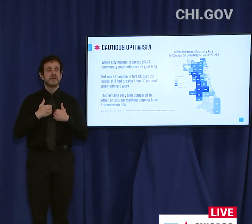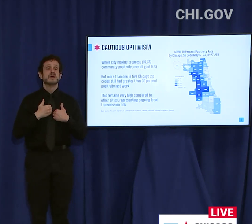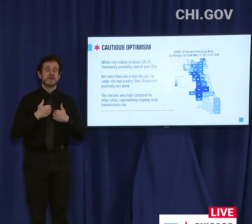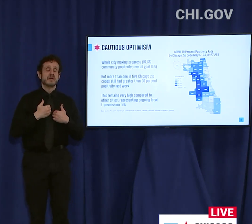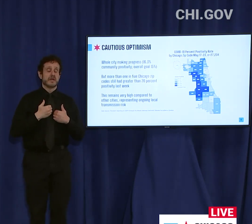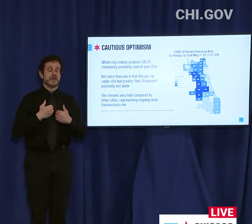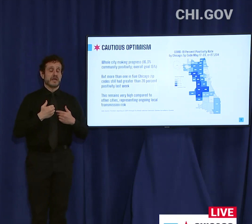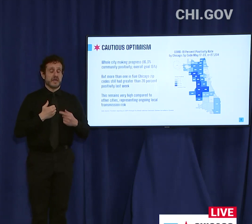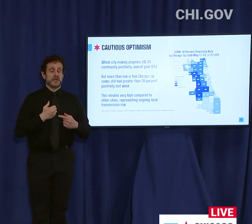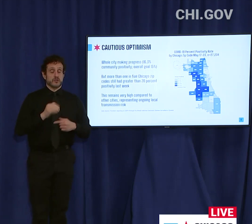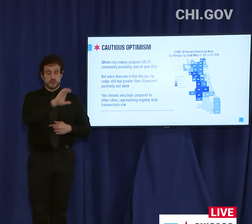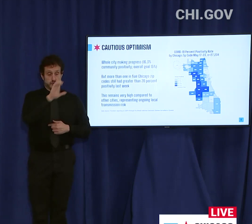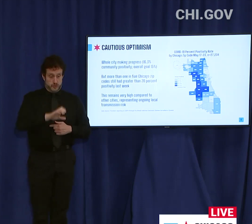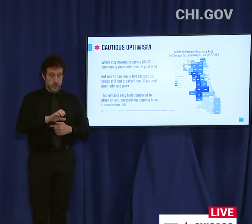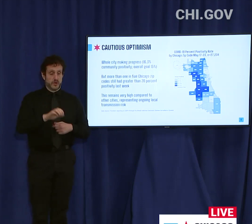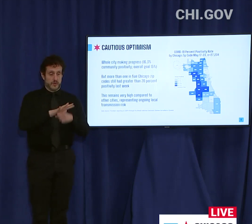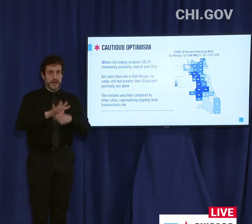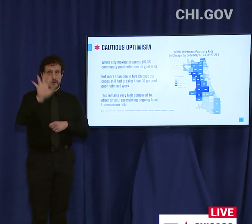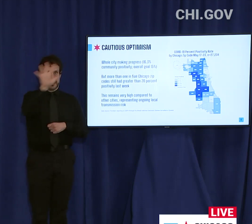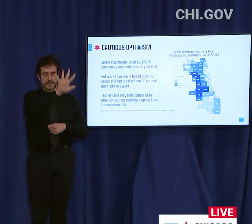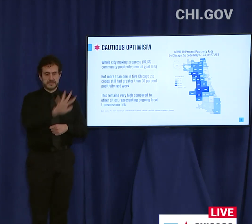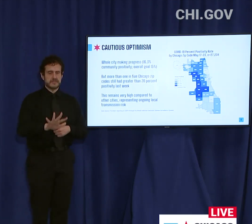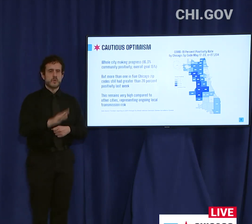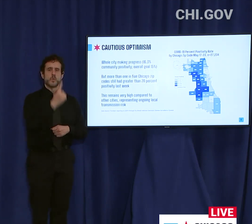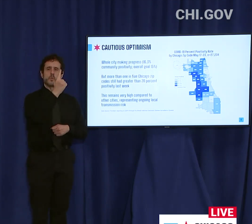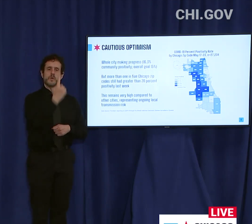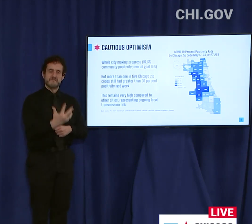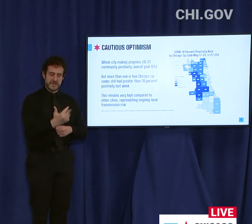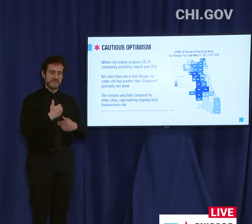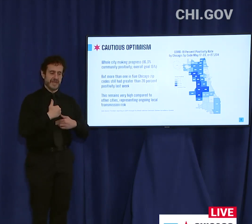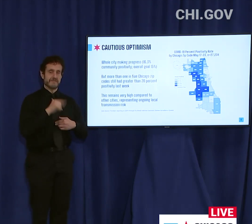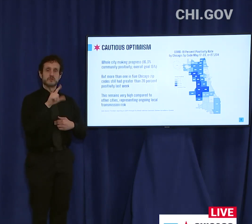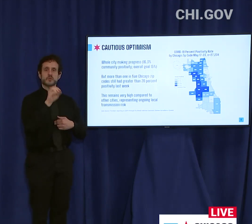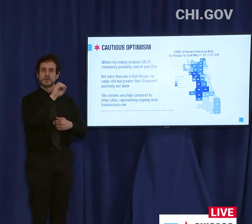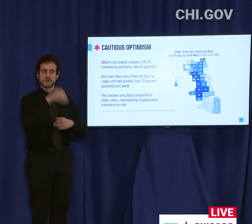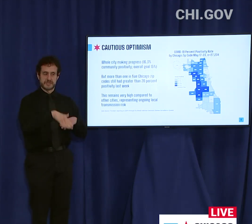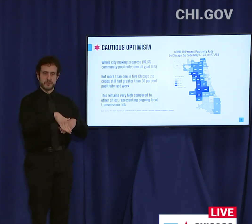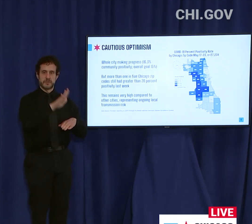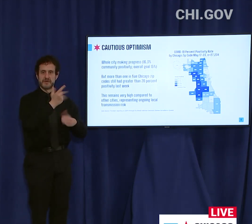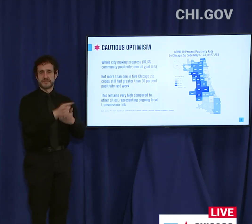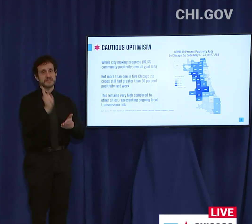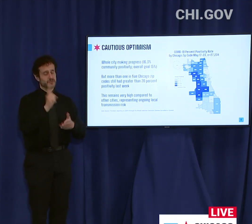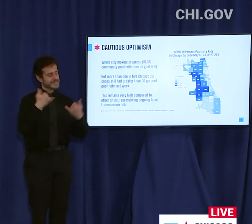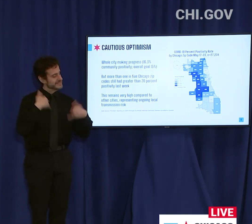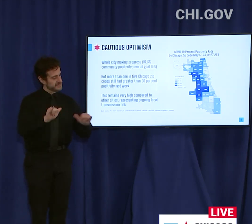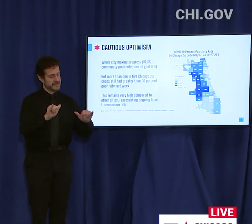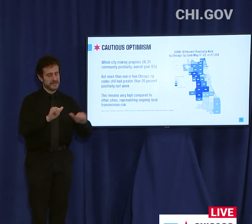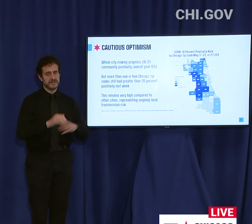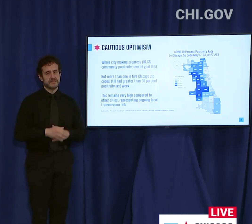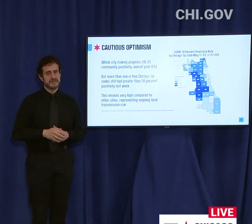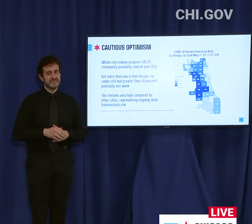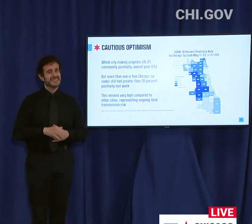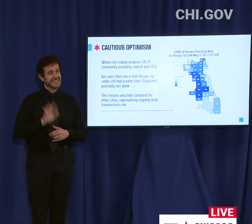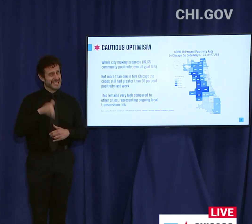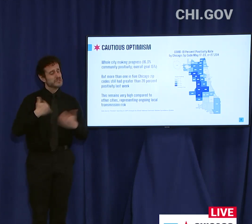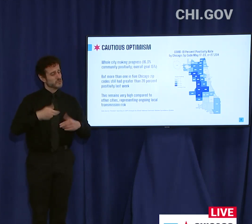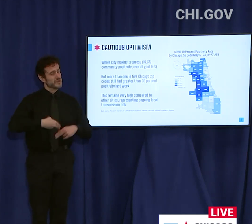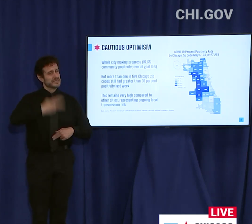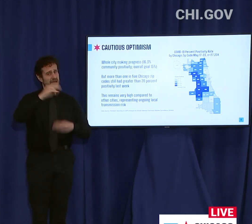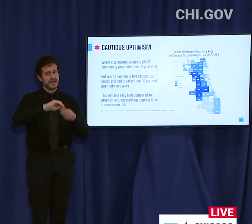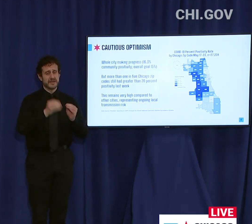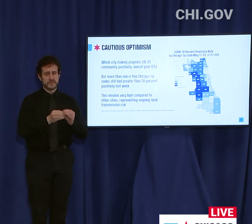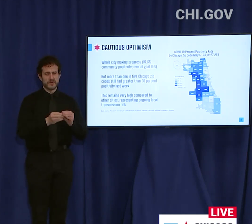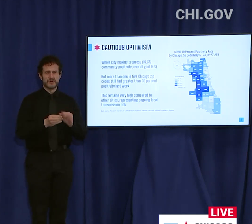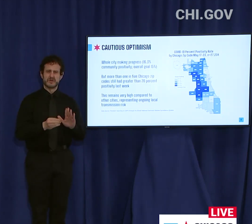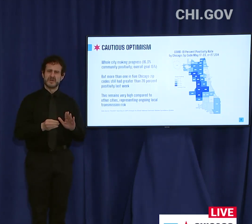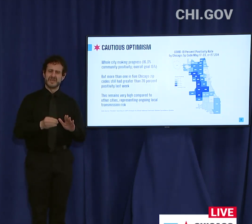zip codes still had greater than a 20% positivity last week. Now, is there a big difference?